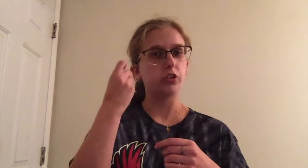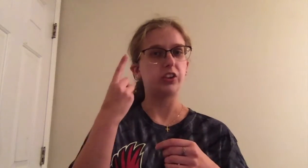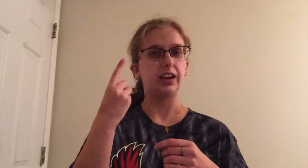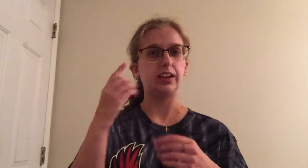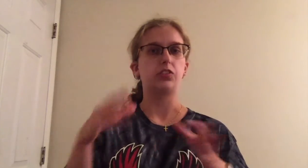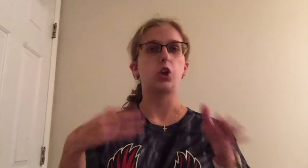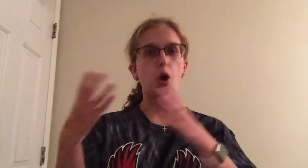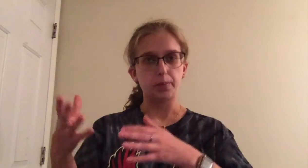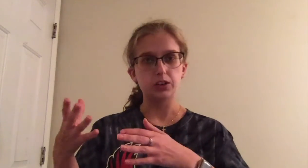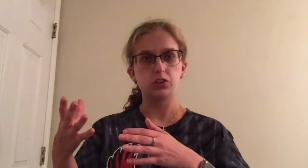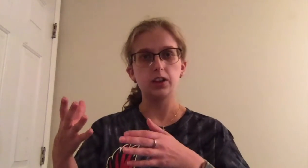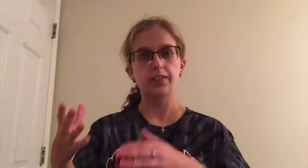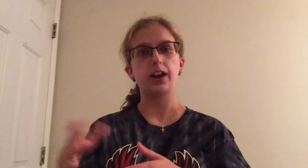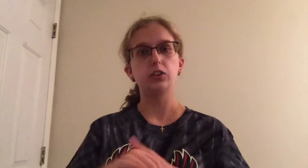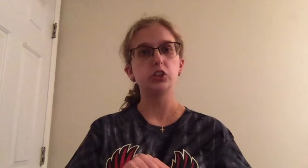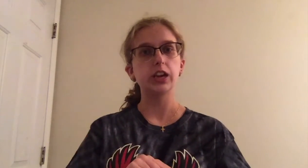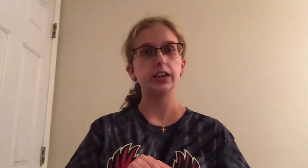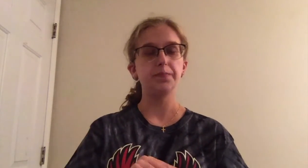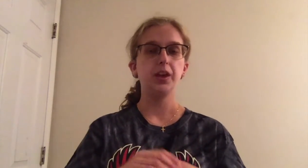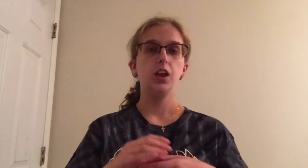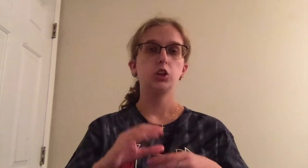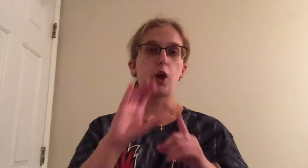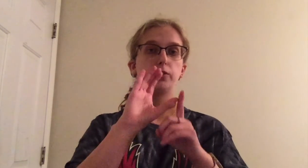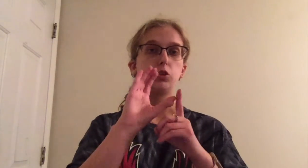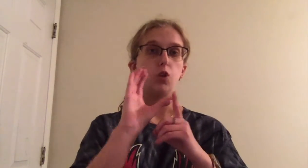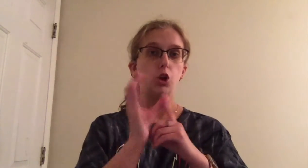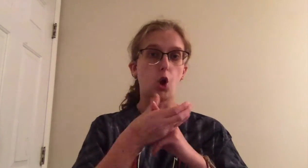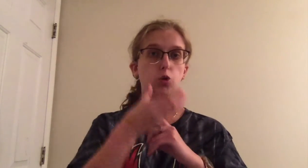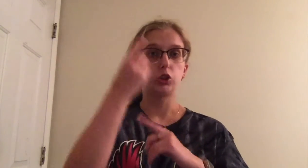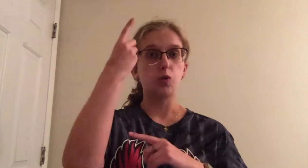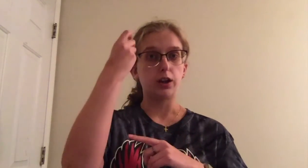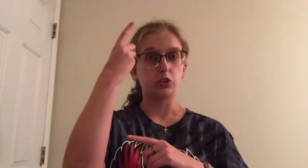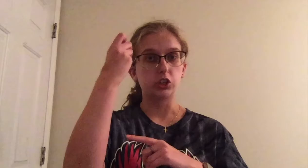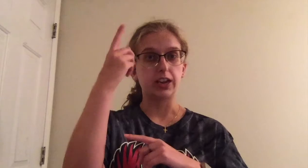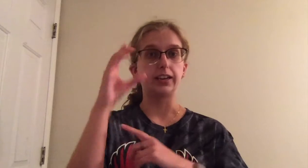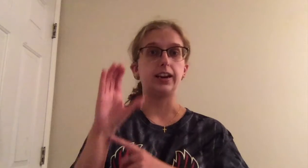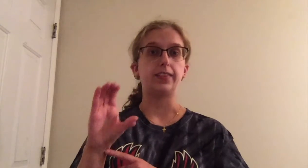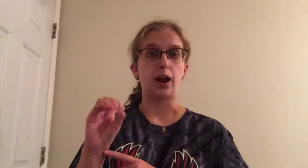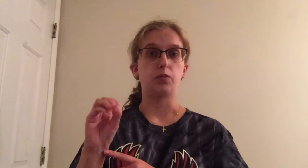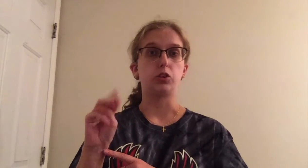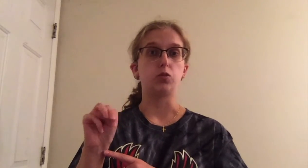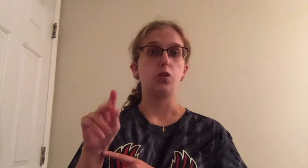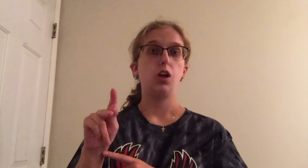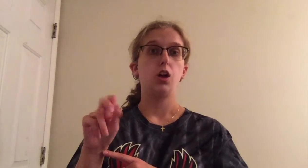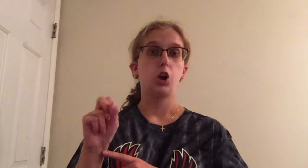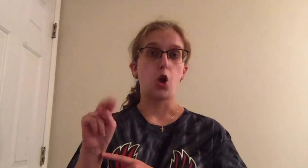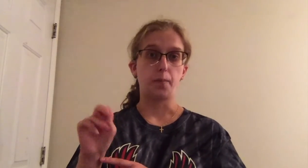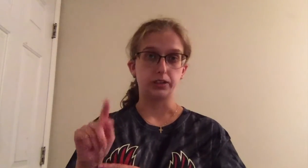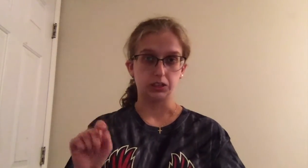understanding, it's the competency of that understanding. So I would do cultural understanding, and then I would do